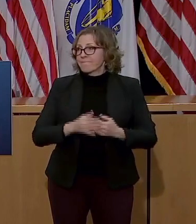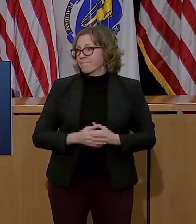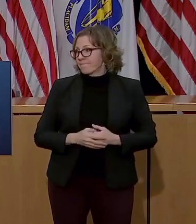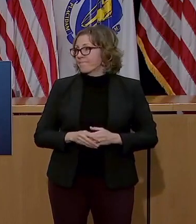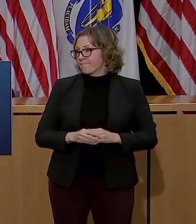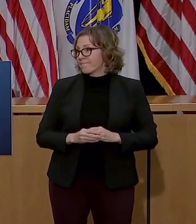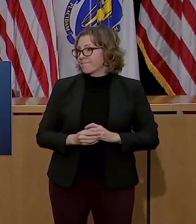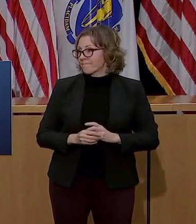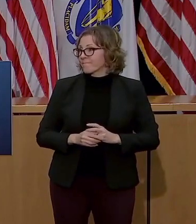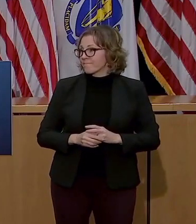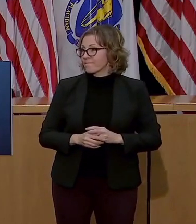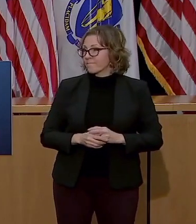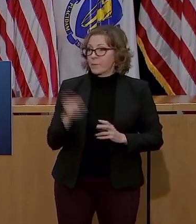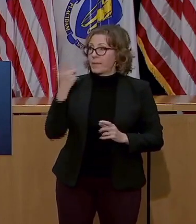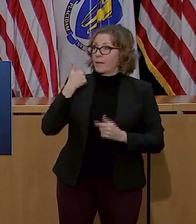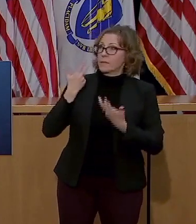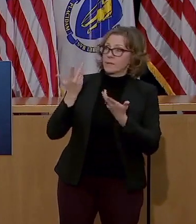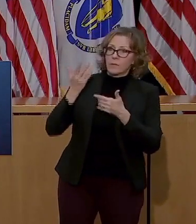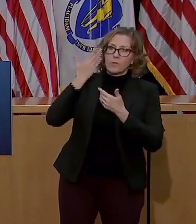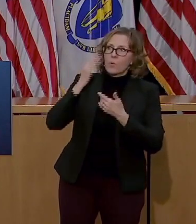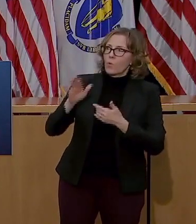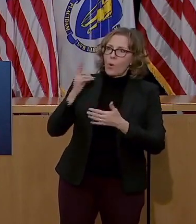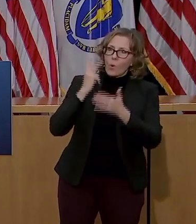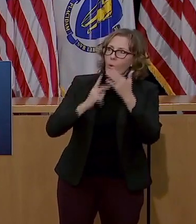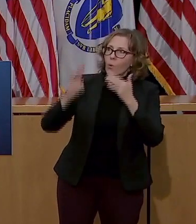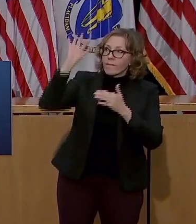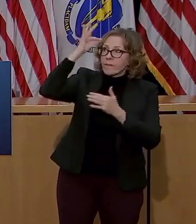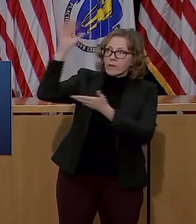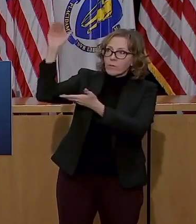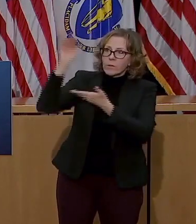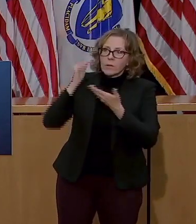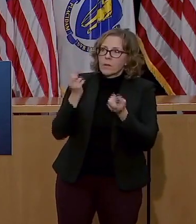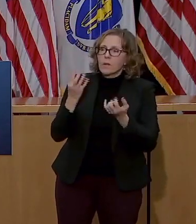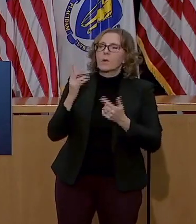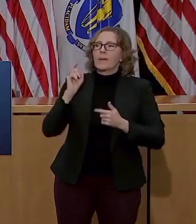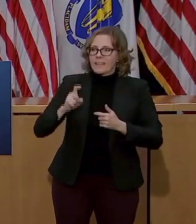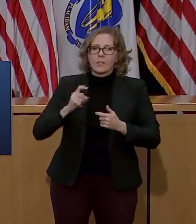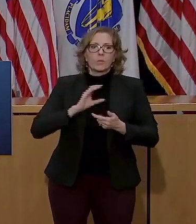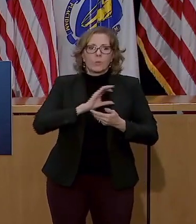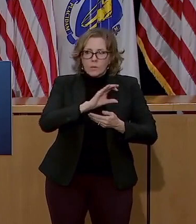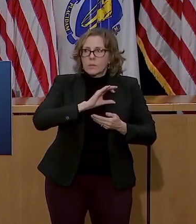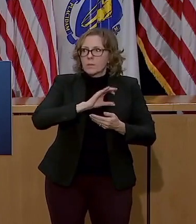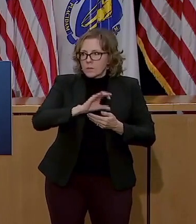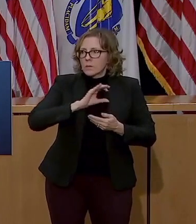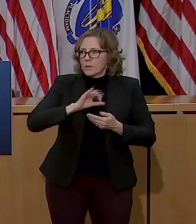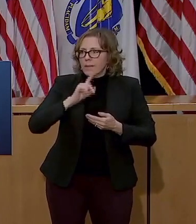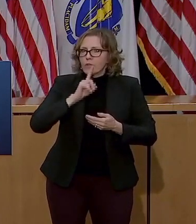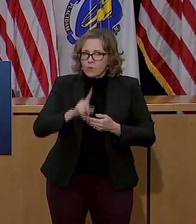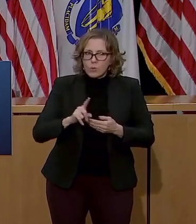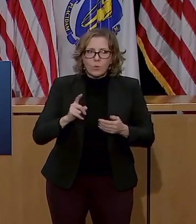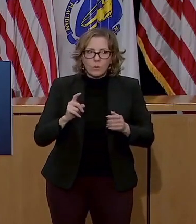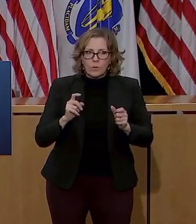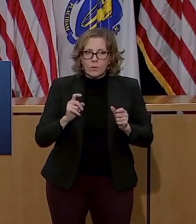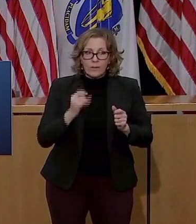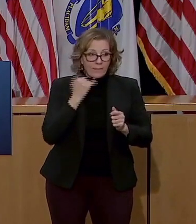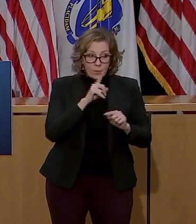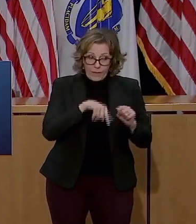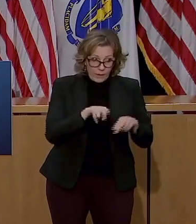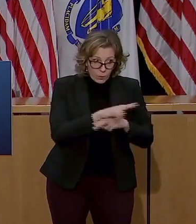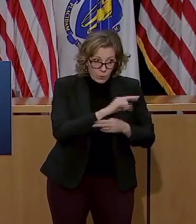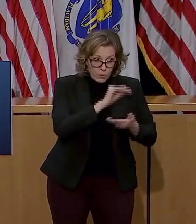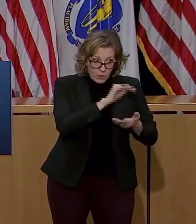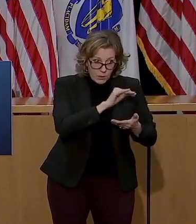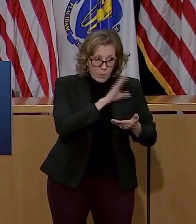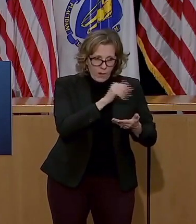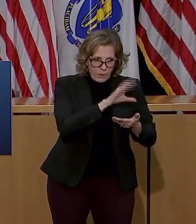constrained supplies, we need to get doses out, distributed, and into people's arms as quickly as possible. Does that tell